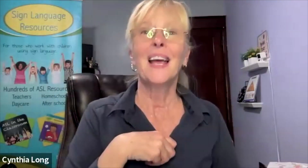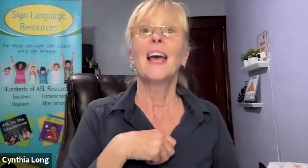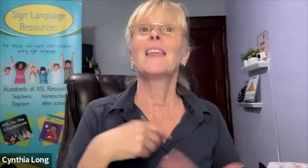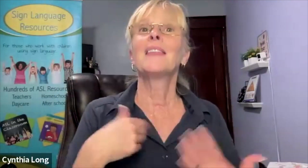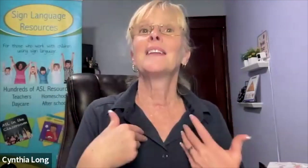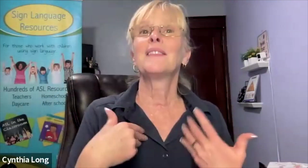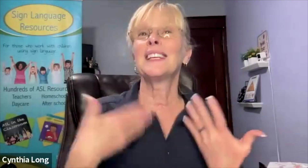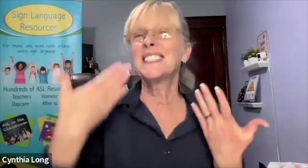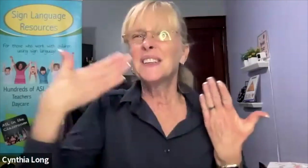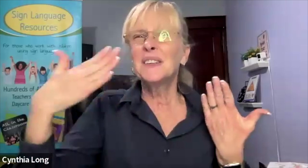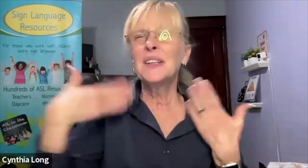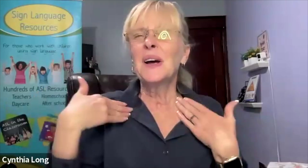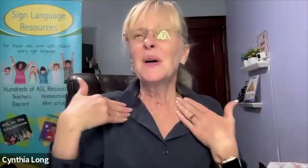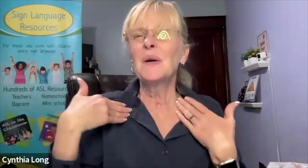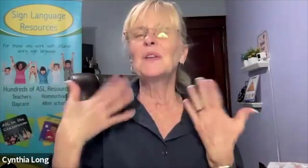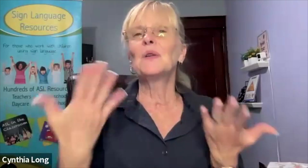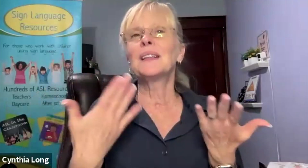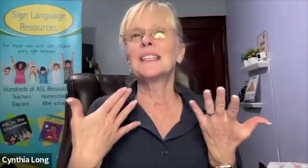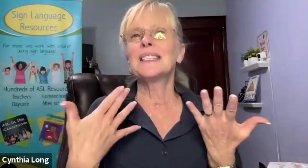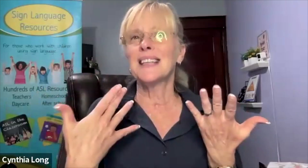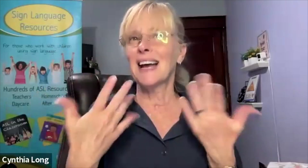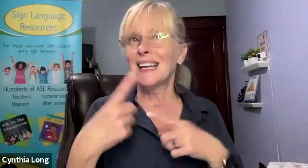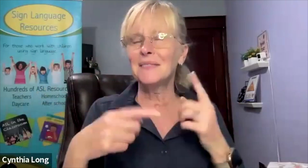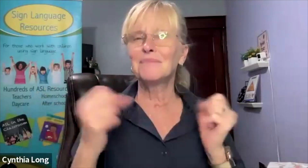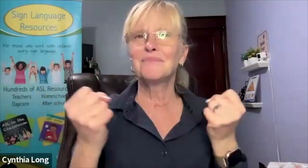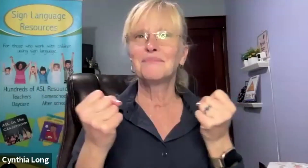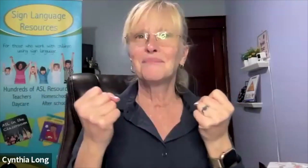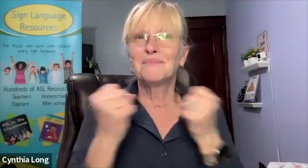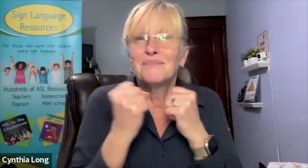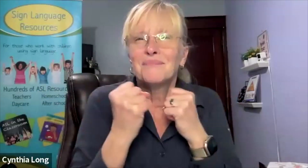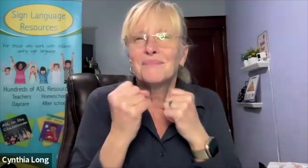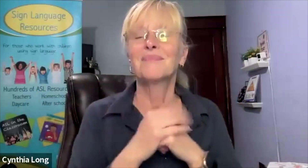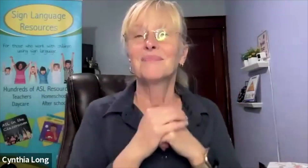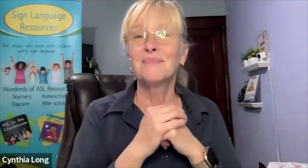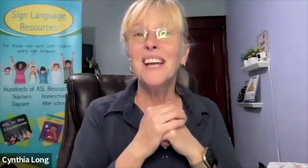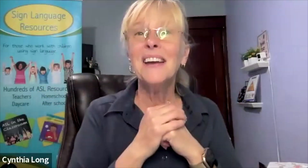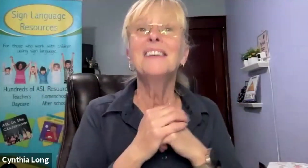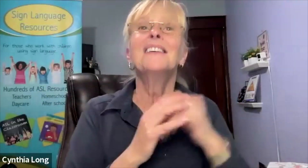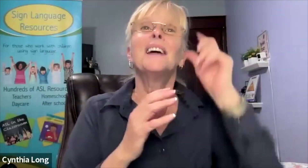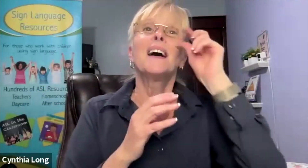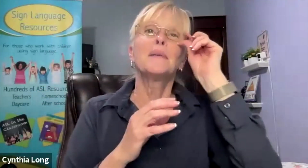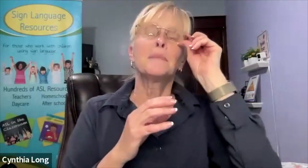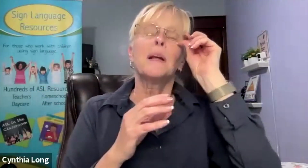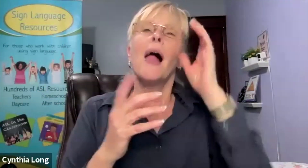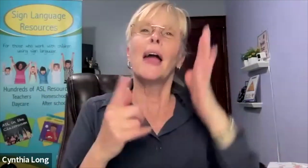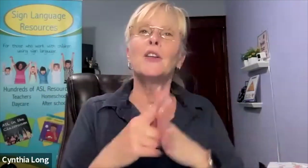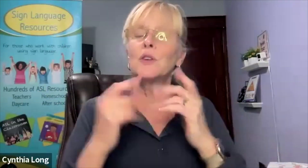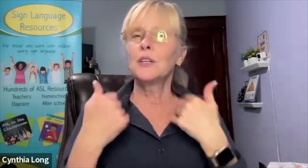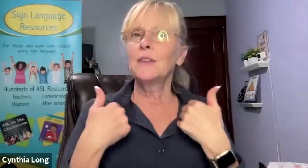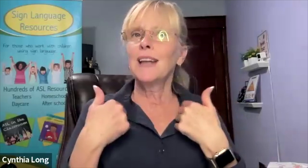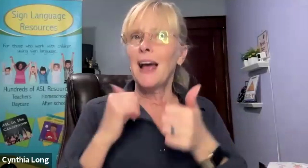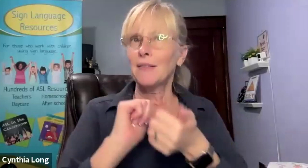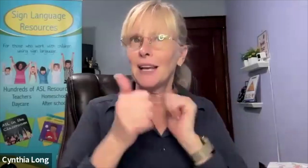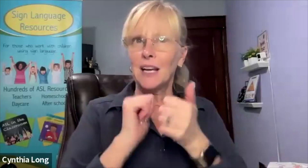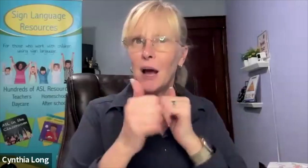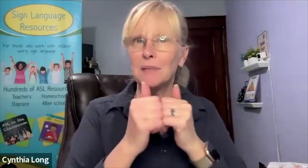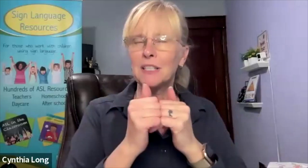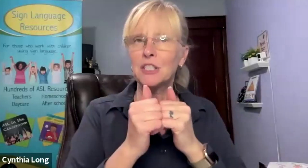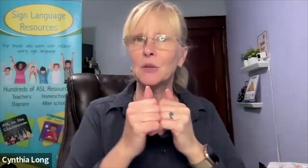And then if they still don't know, you can then sign it. Okay, and you could even have like a competition where